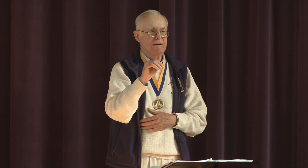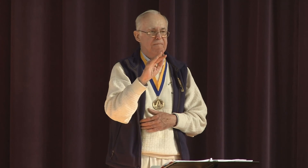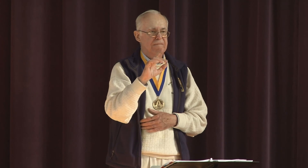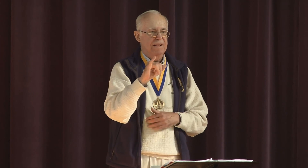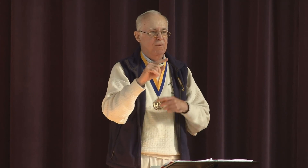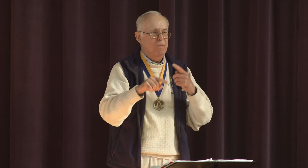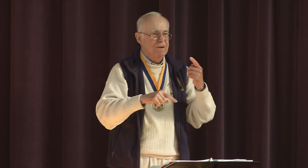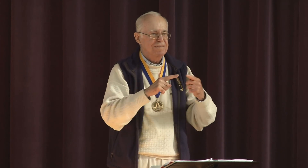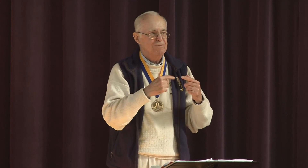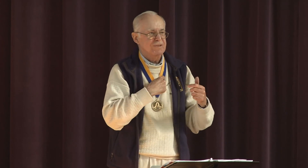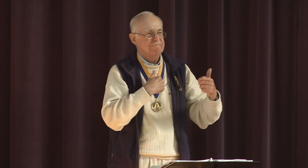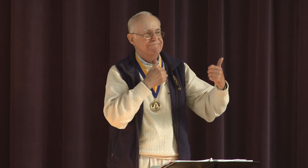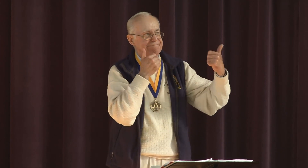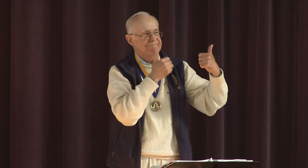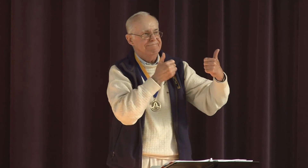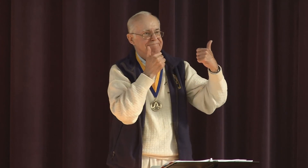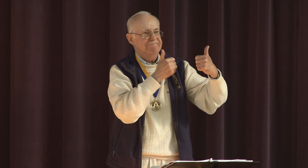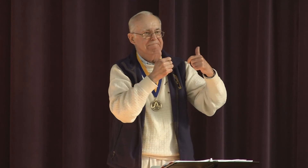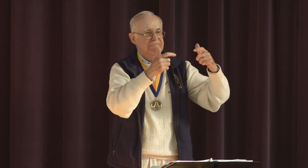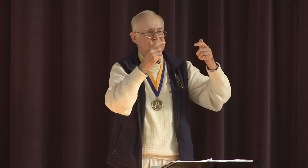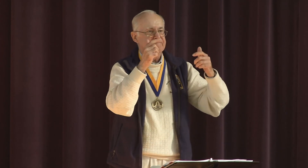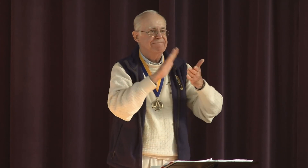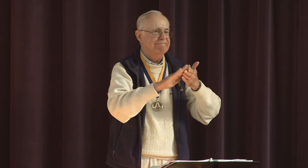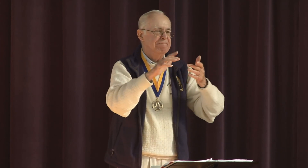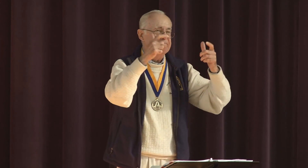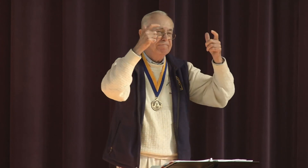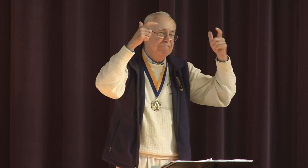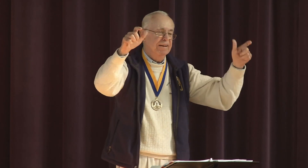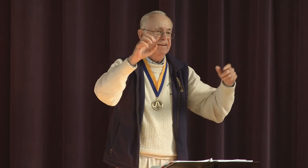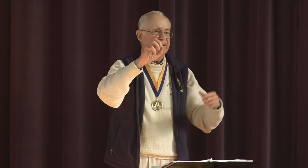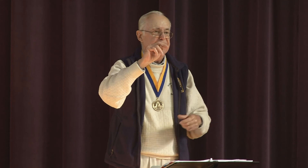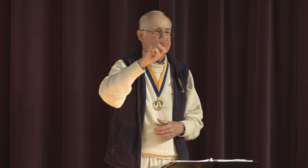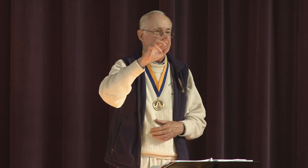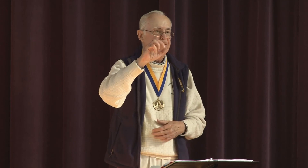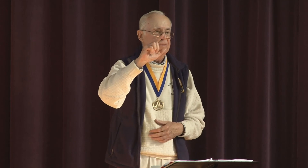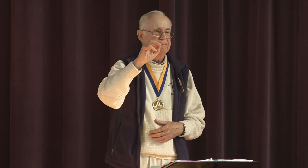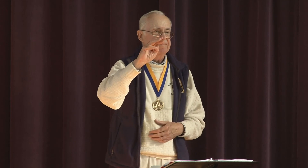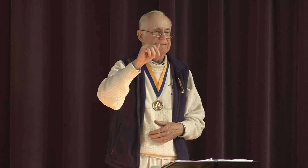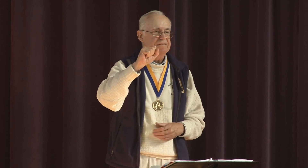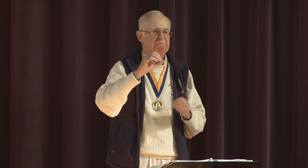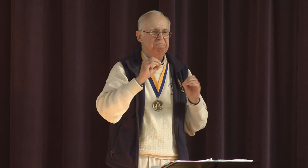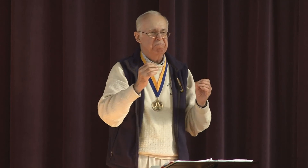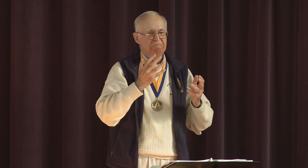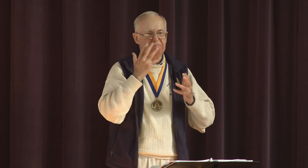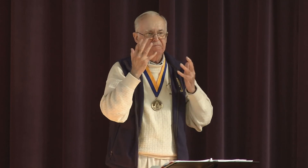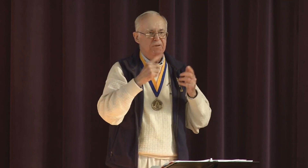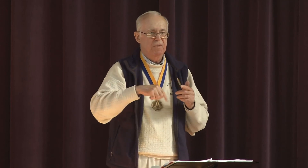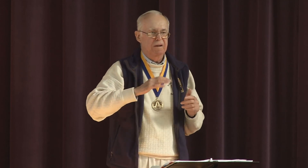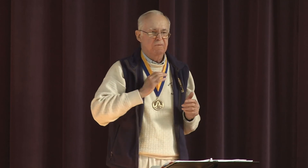However, we represent ourselves favorably in the world, how we face challenges,